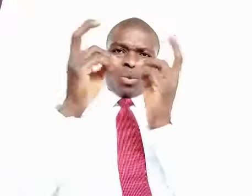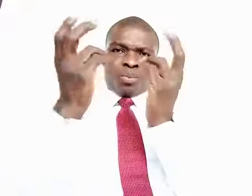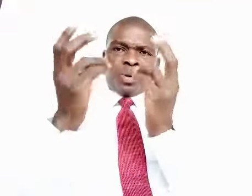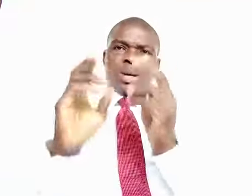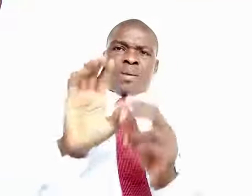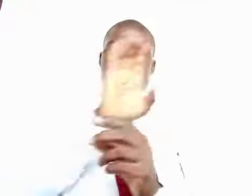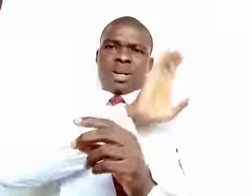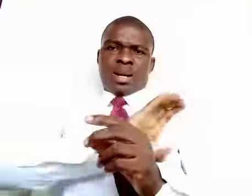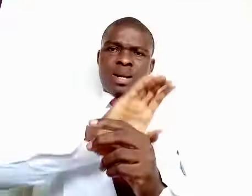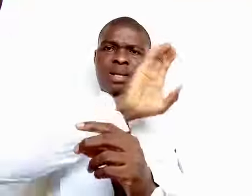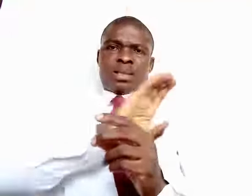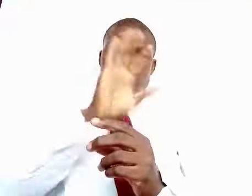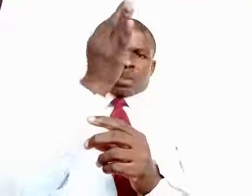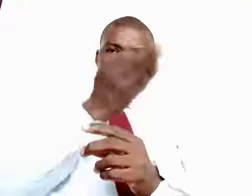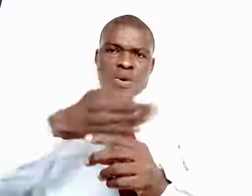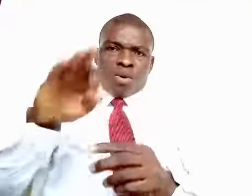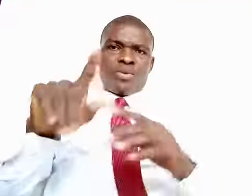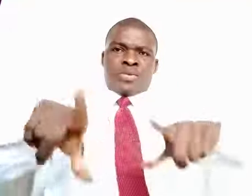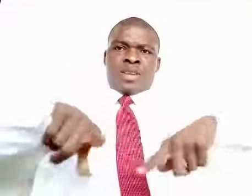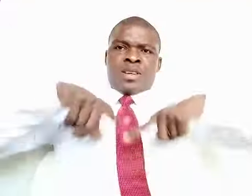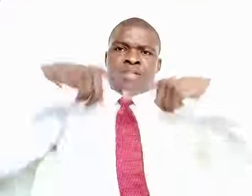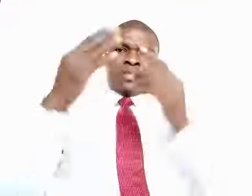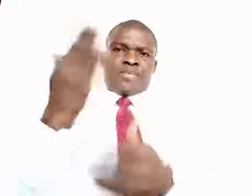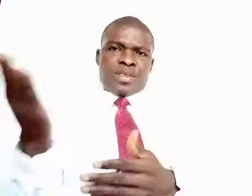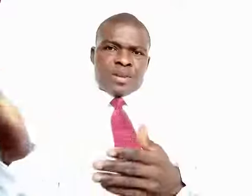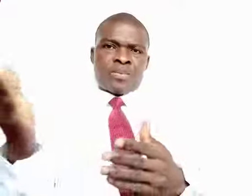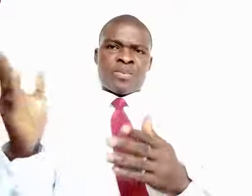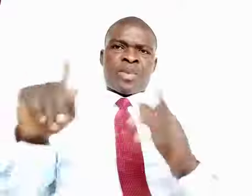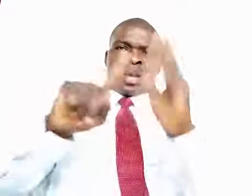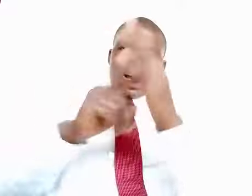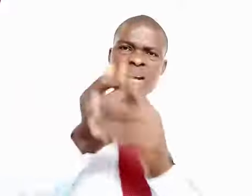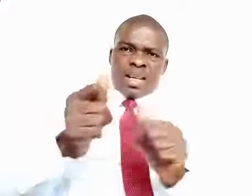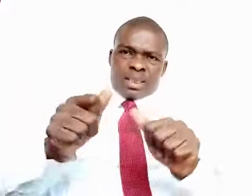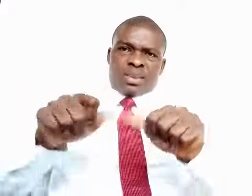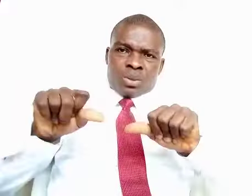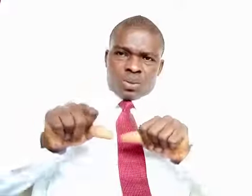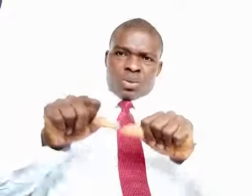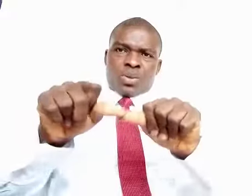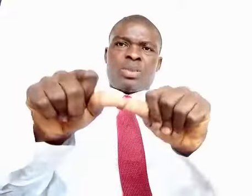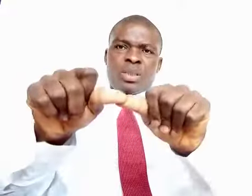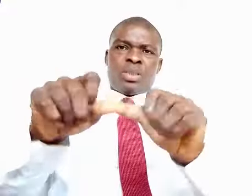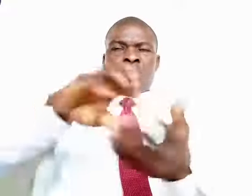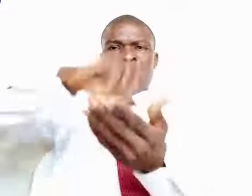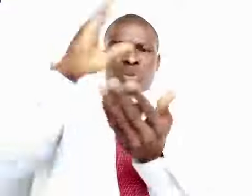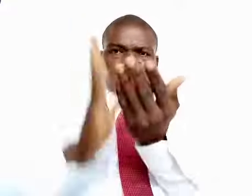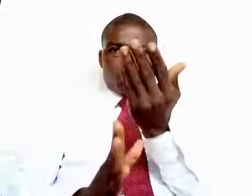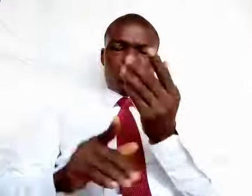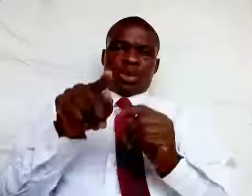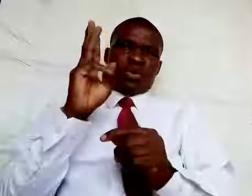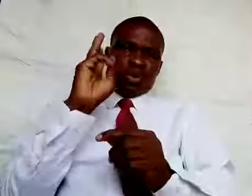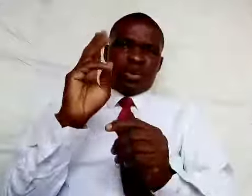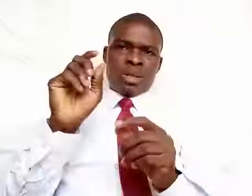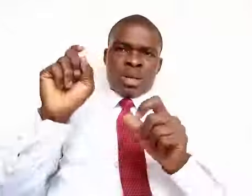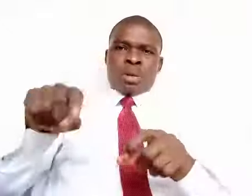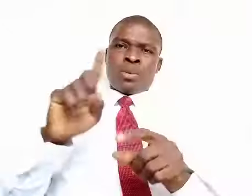of living things. As this lesson progresses, students will be able to 1.